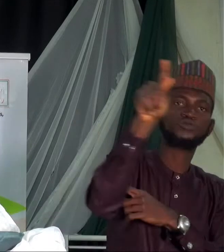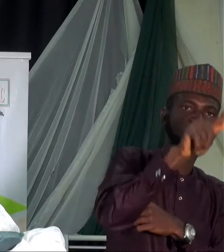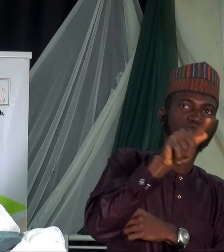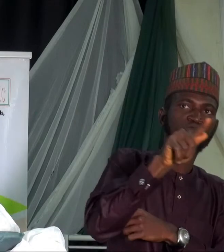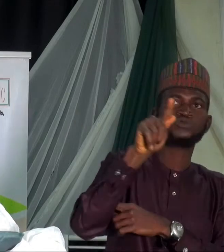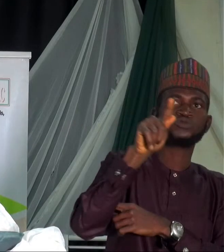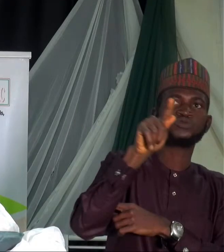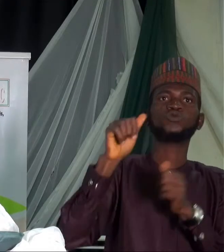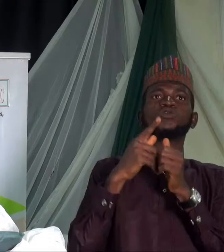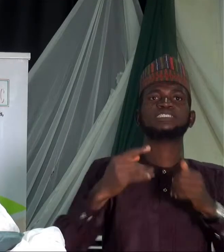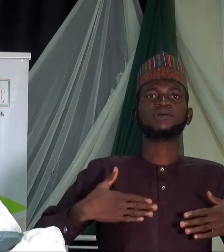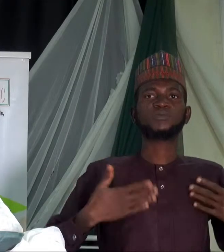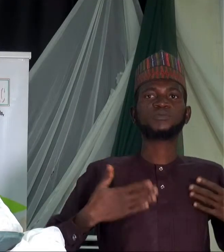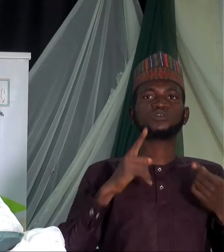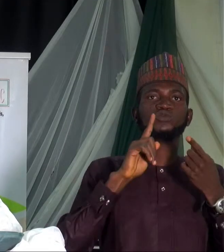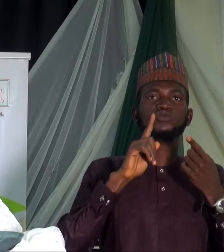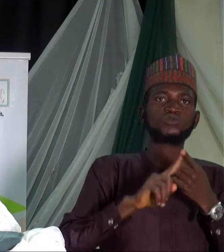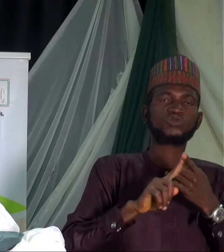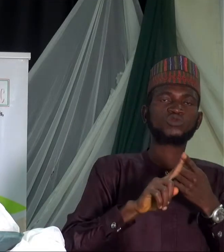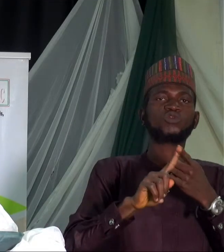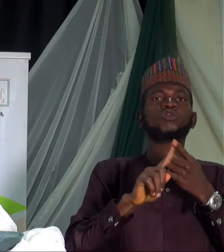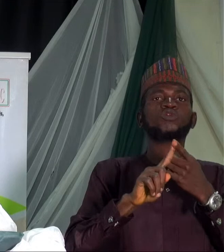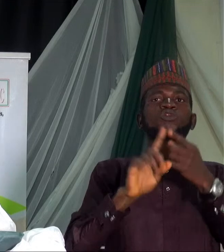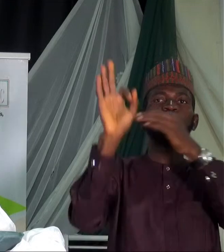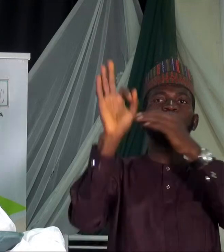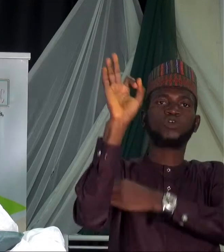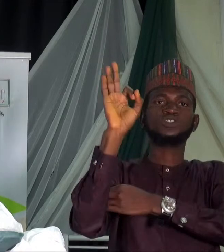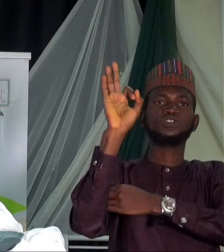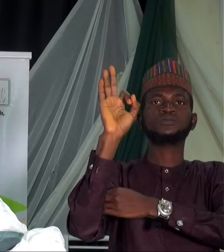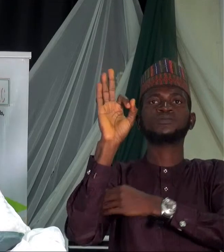and gratitude to Almighty Allah.